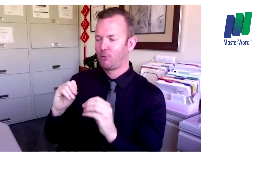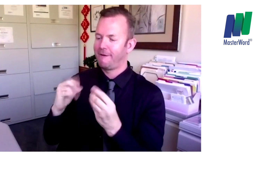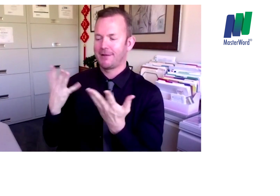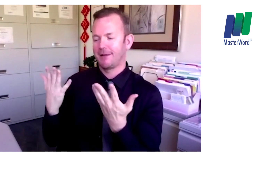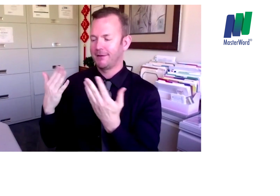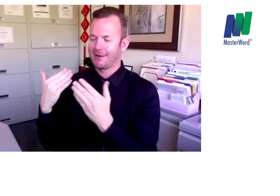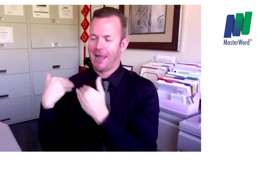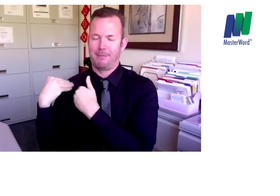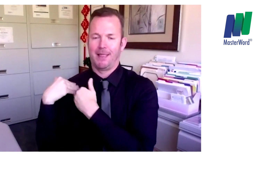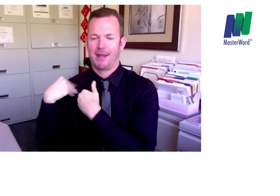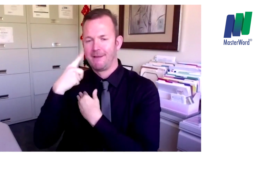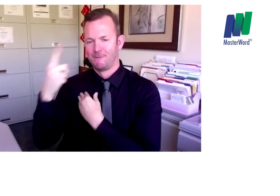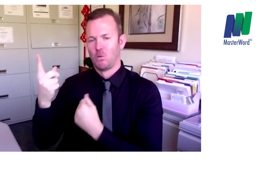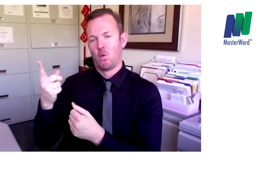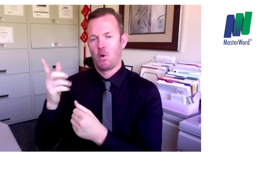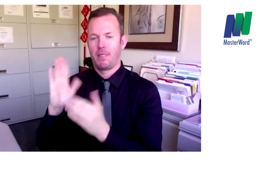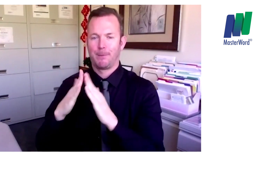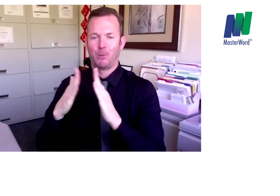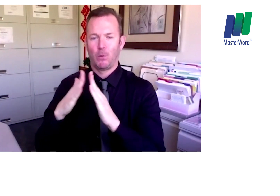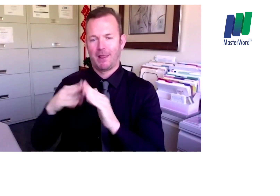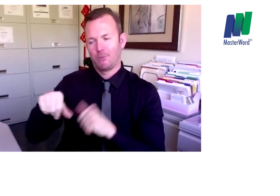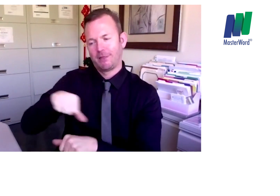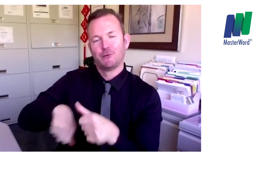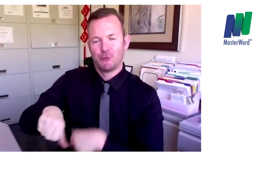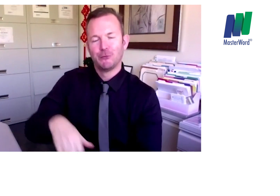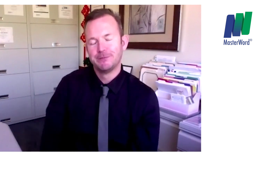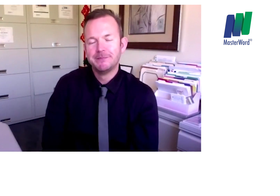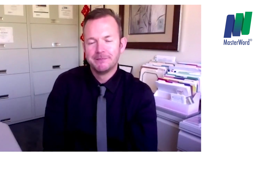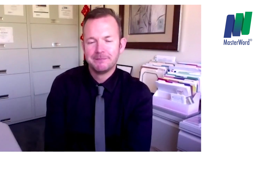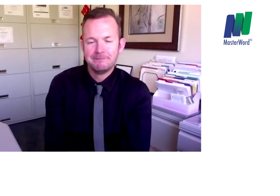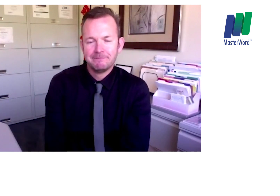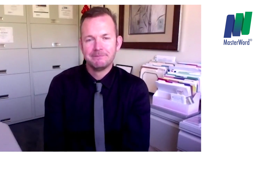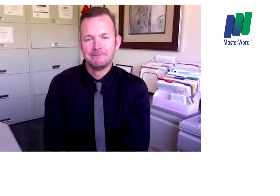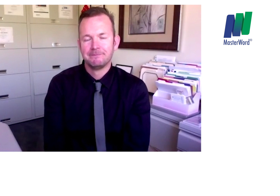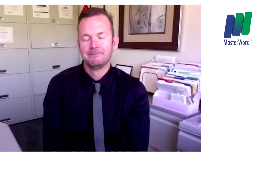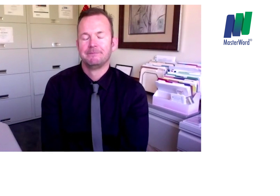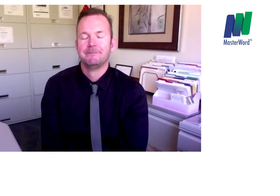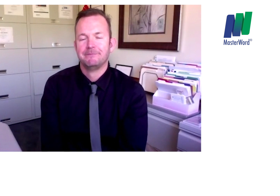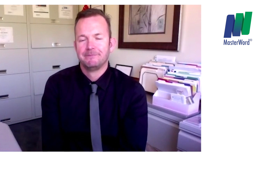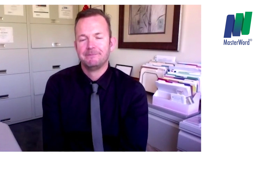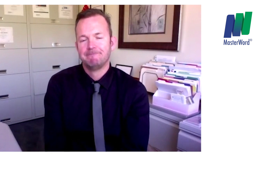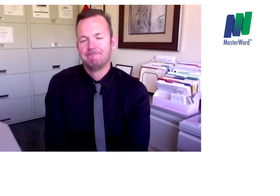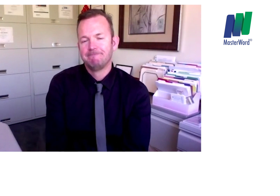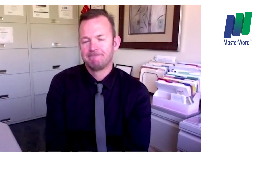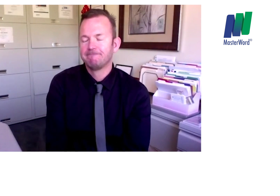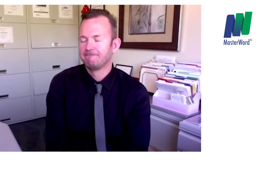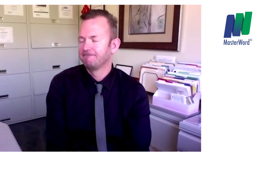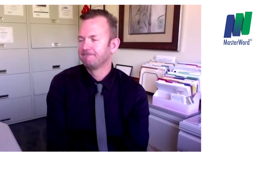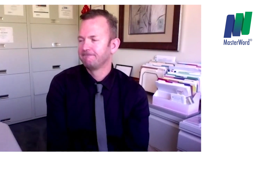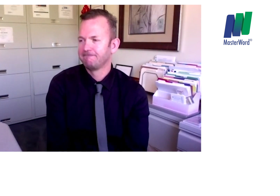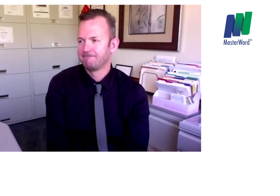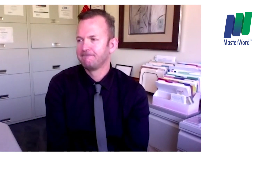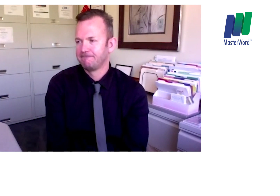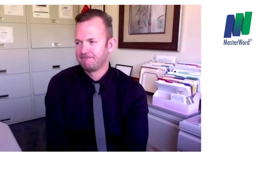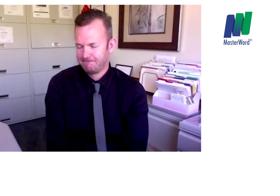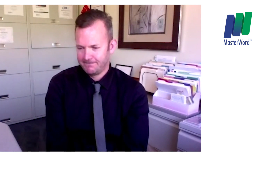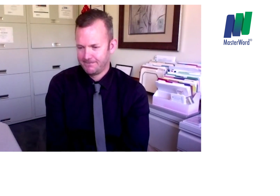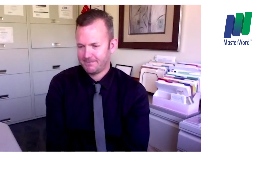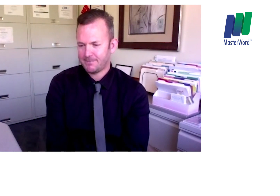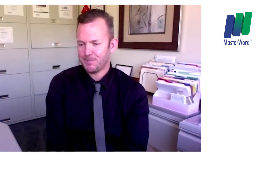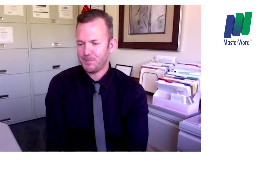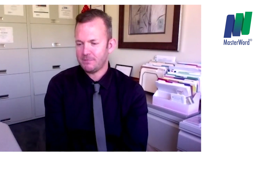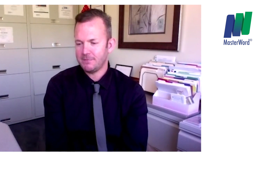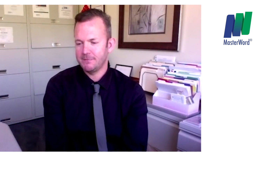go, as you said, to remind myself that I'm okay. And we do have a sense of accountability in the community for each other